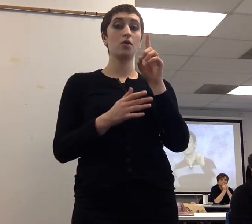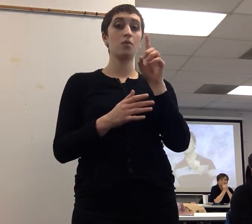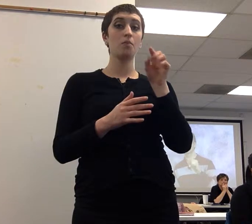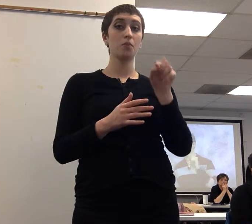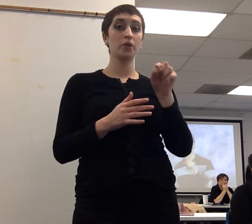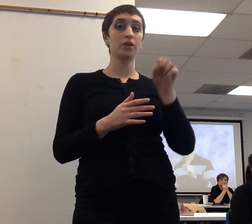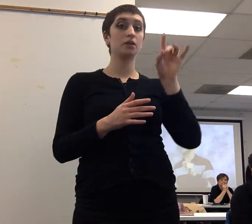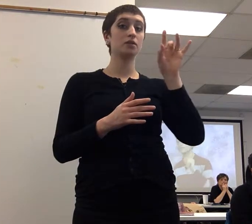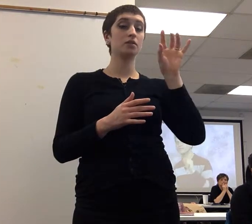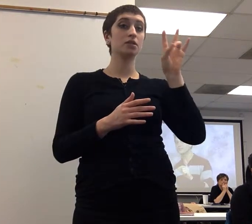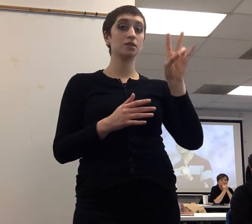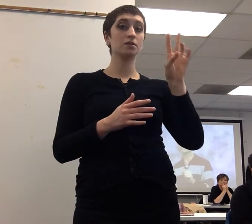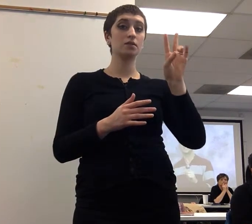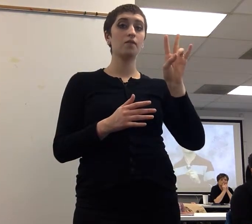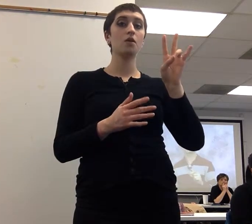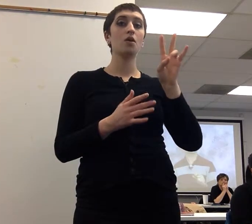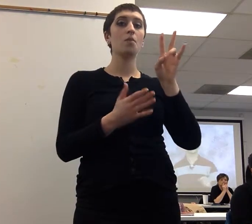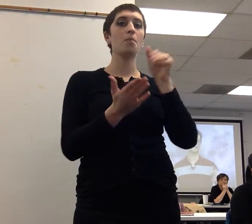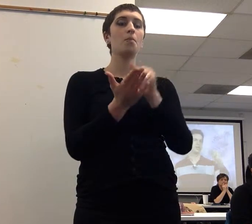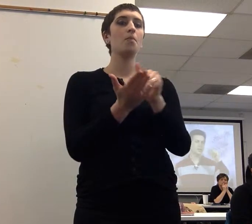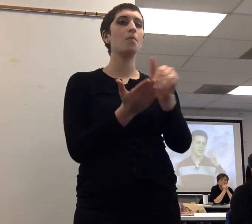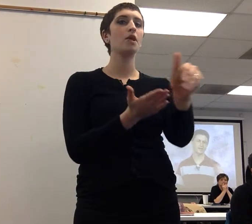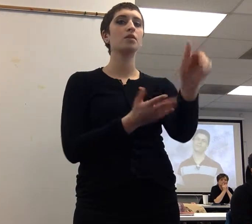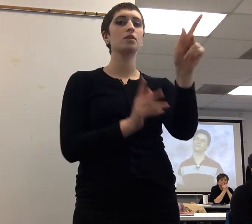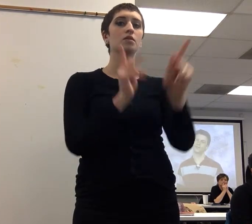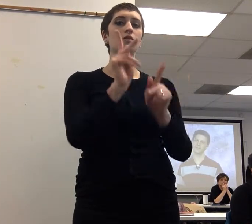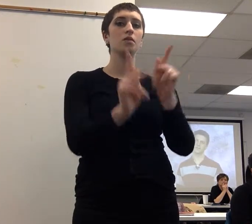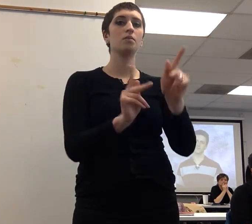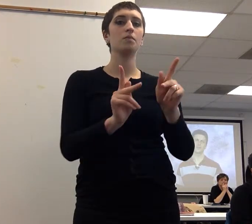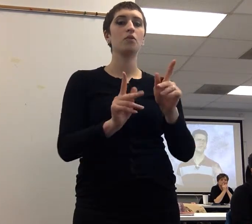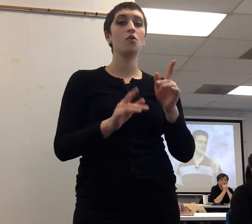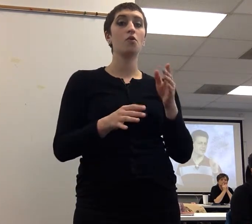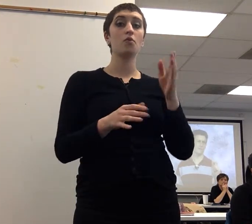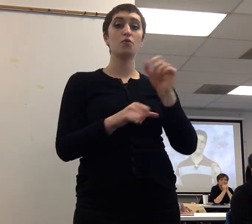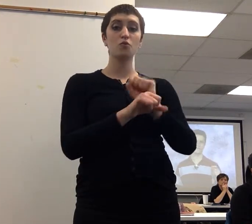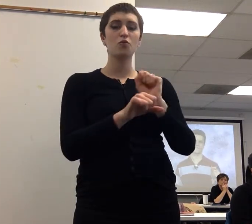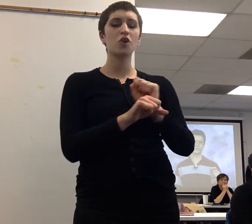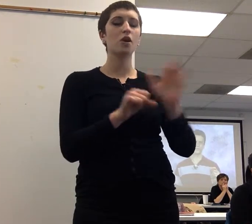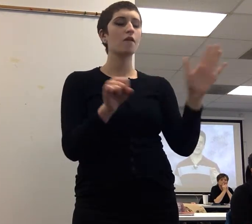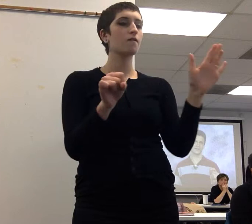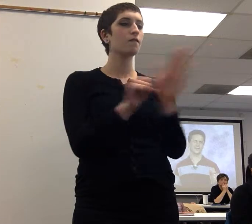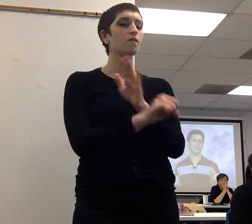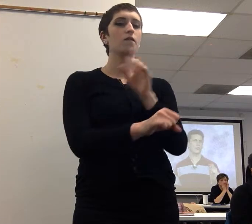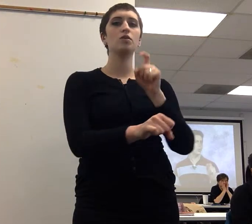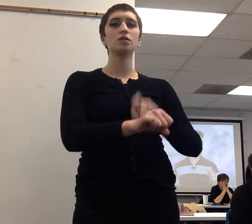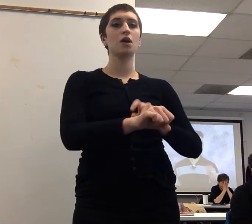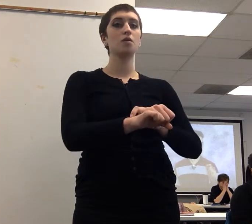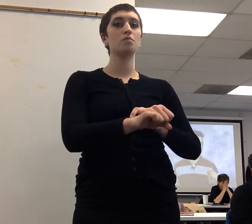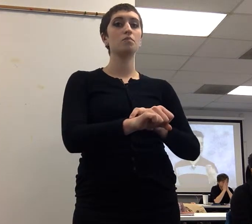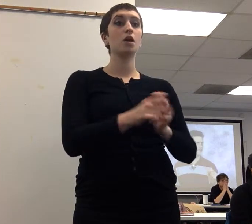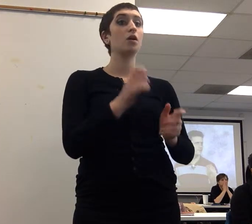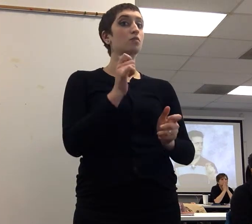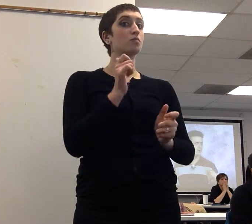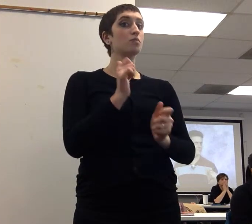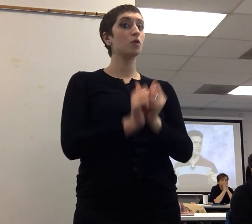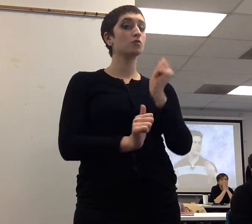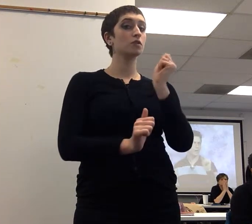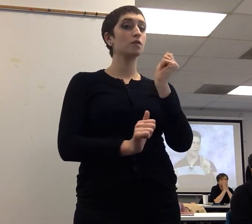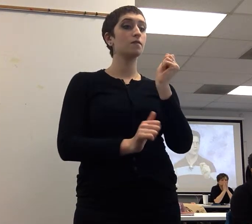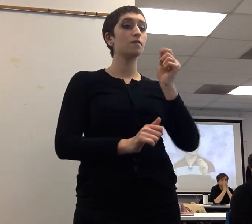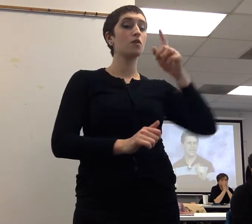were under the age of 16 years old, like yourselves. Think about that for a second. 1.7